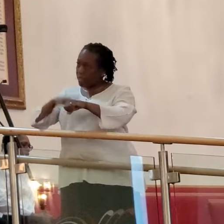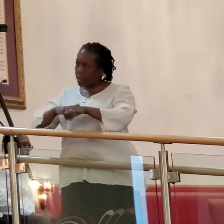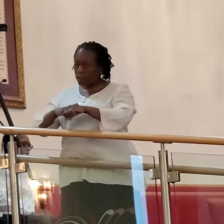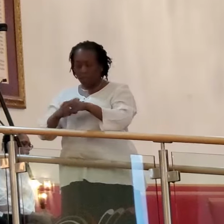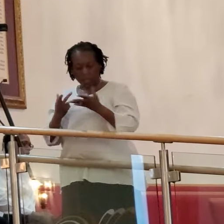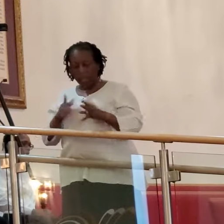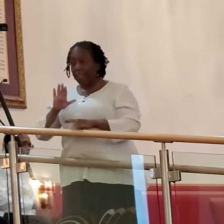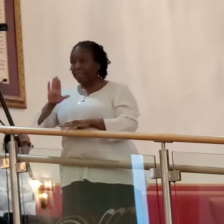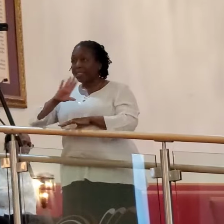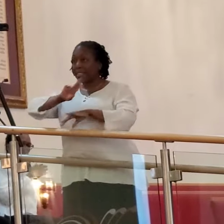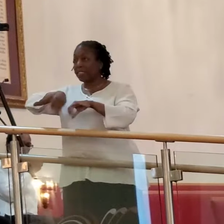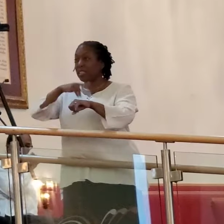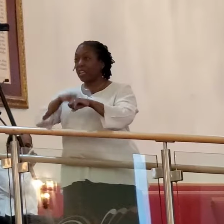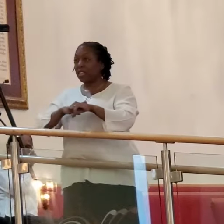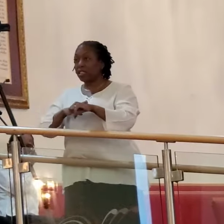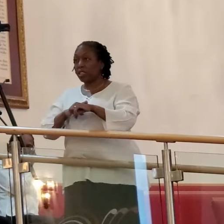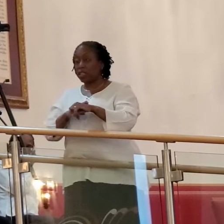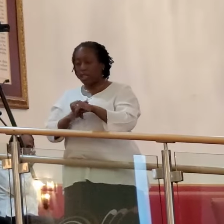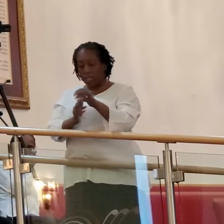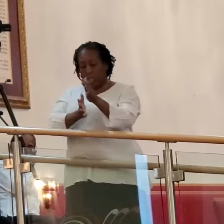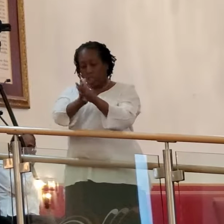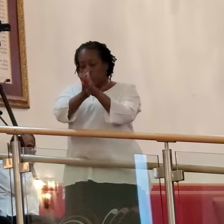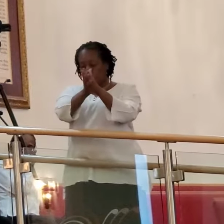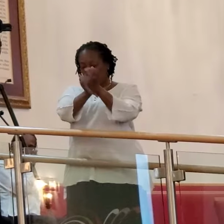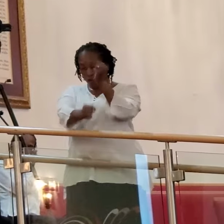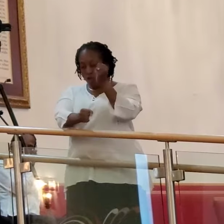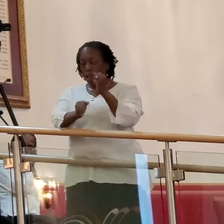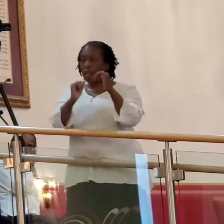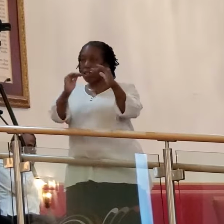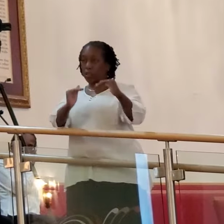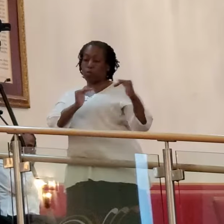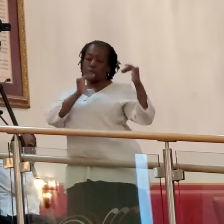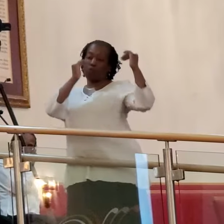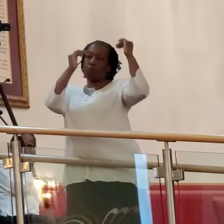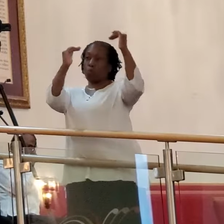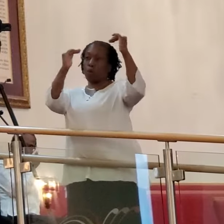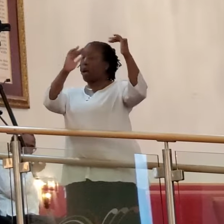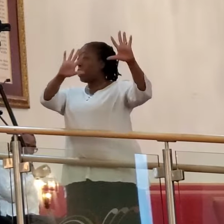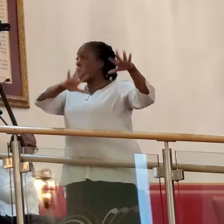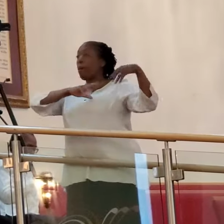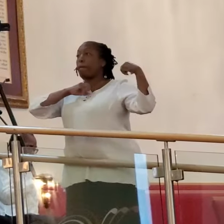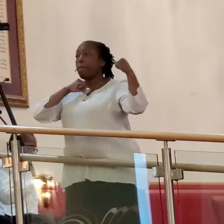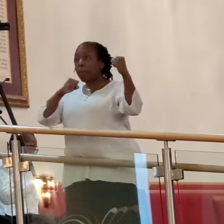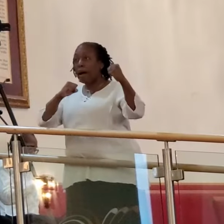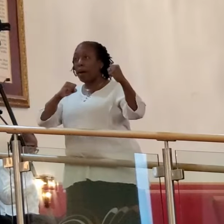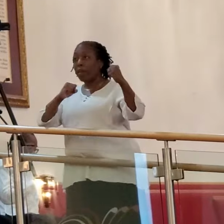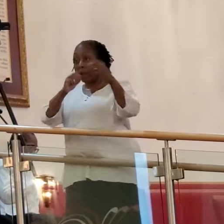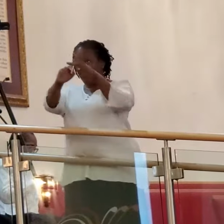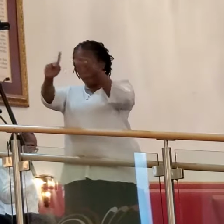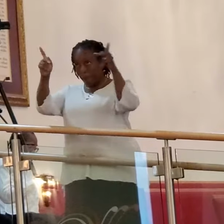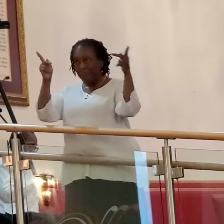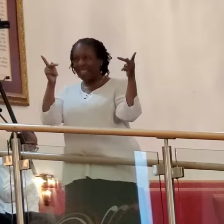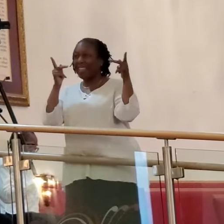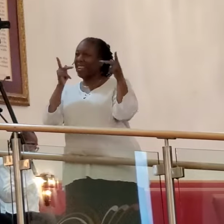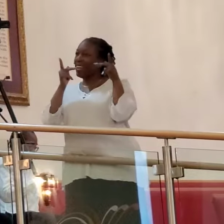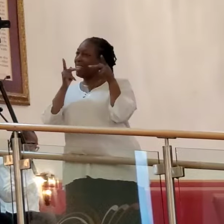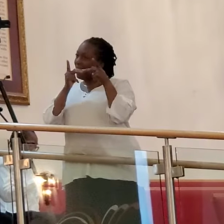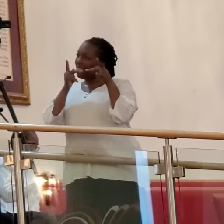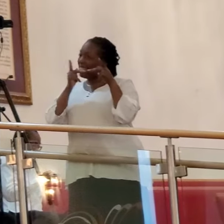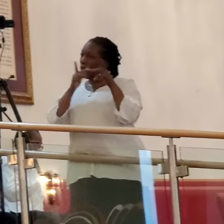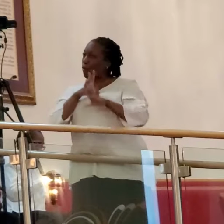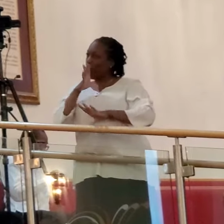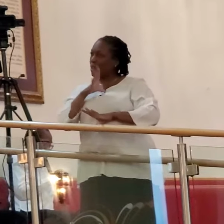his nation as they fell from the lofty heights of power and position, and they fell